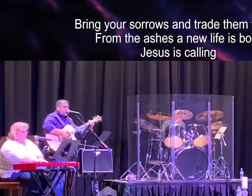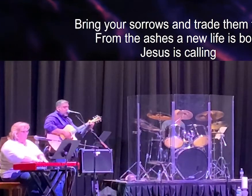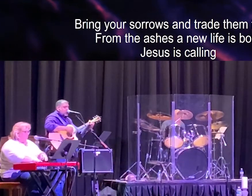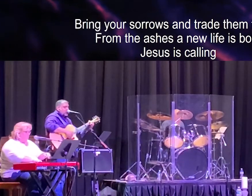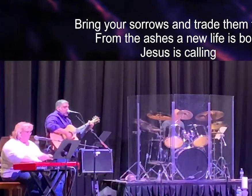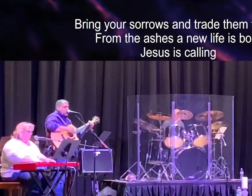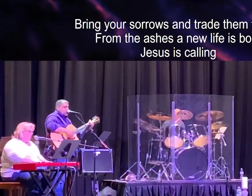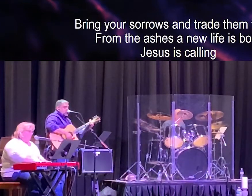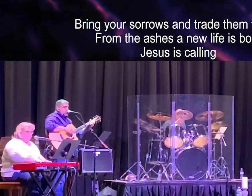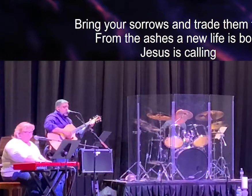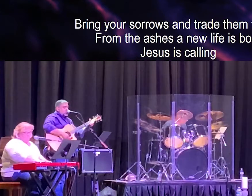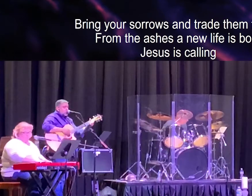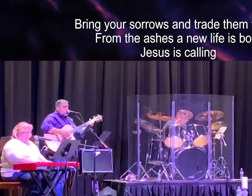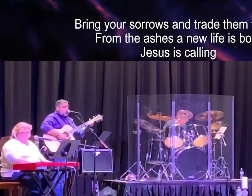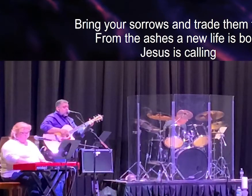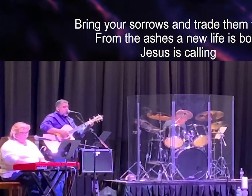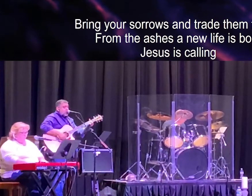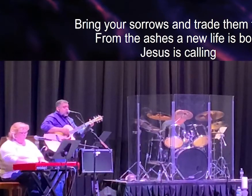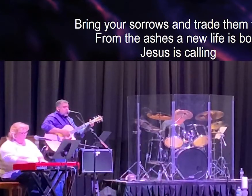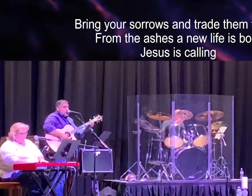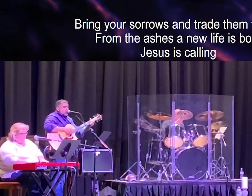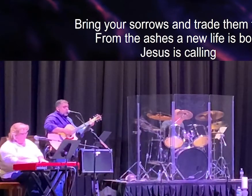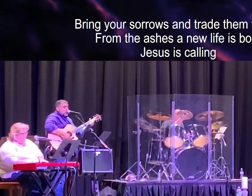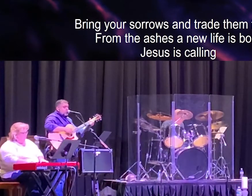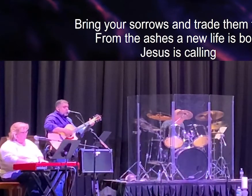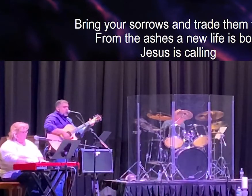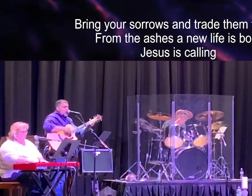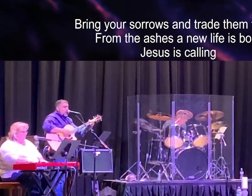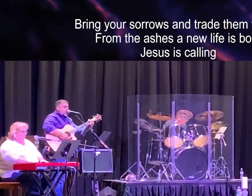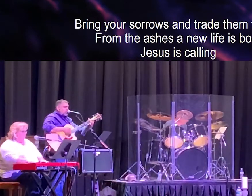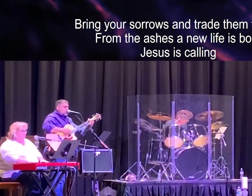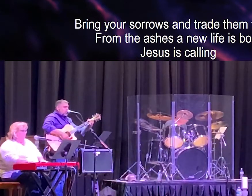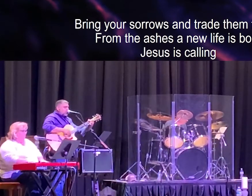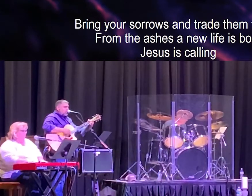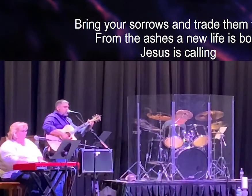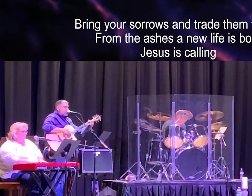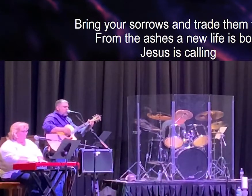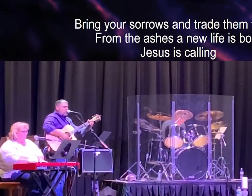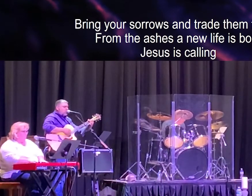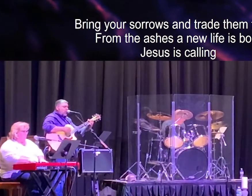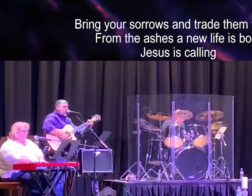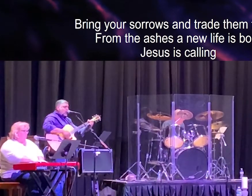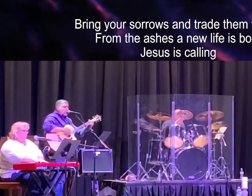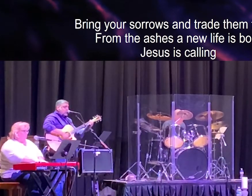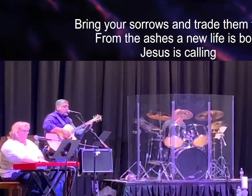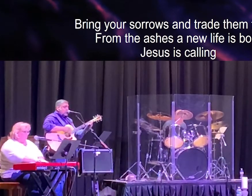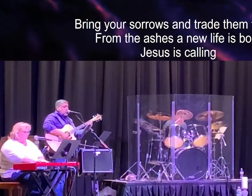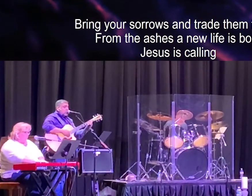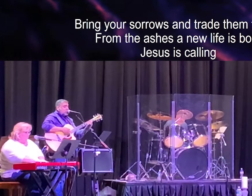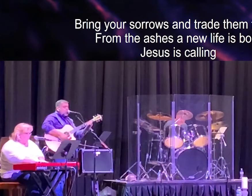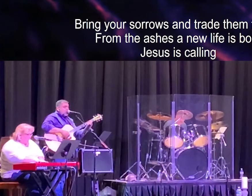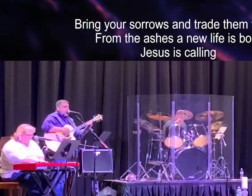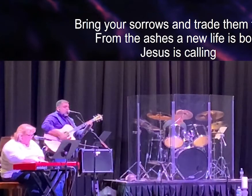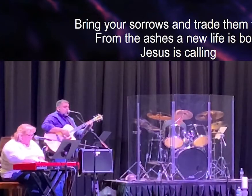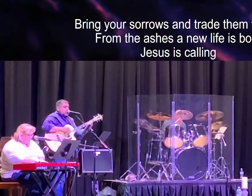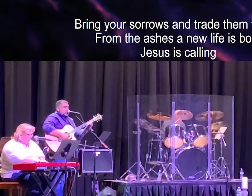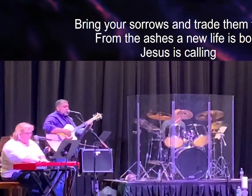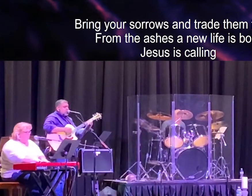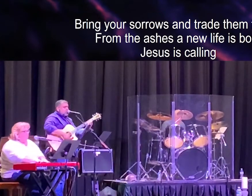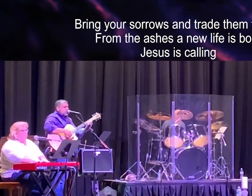Sorrows and you trade them for joy. From the ashes a new life is